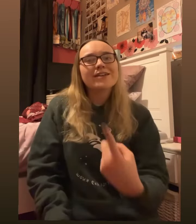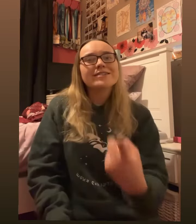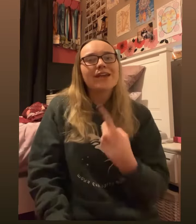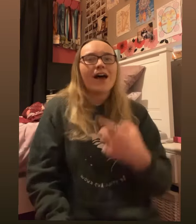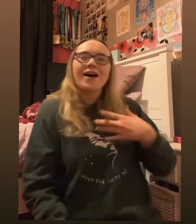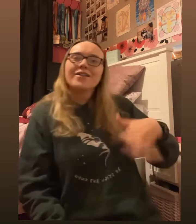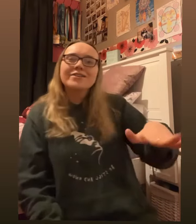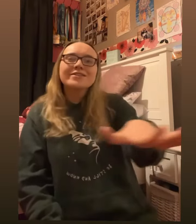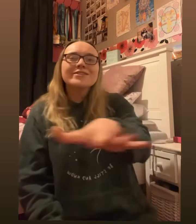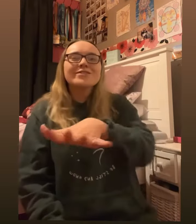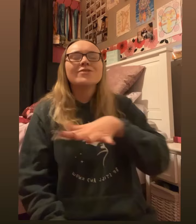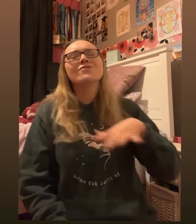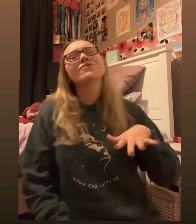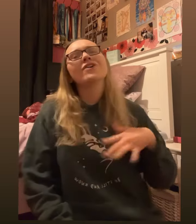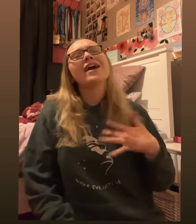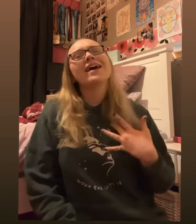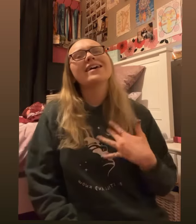all to reign